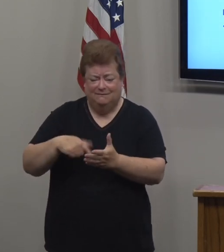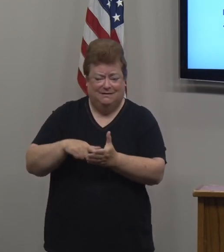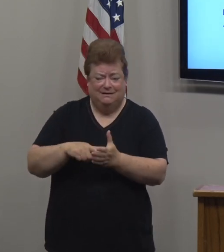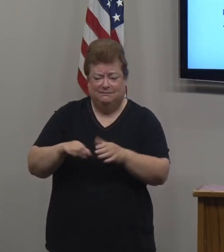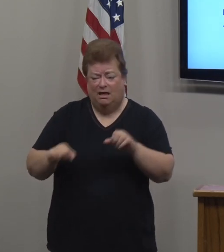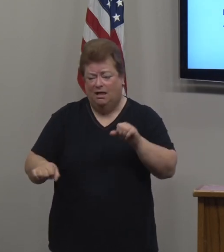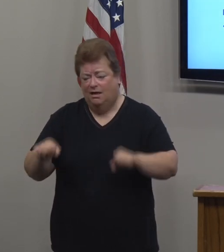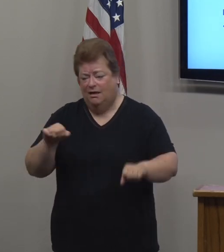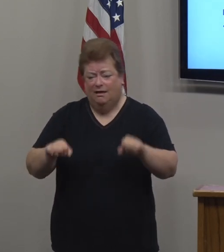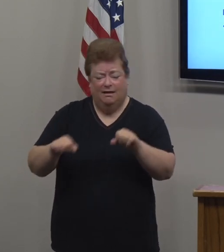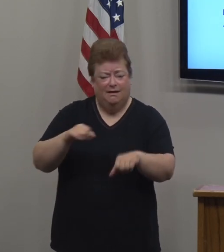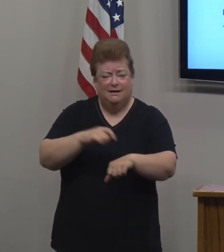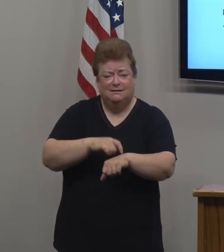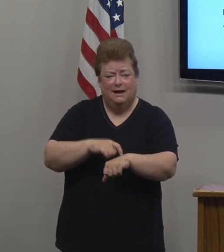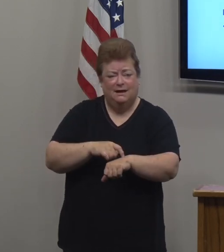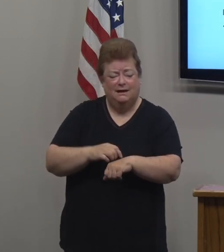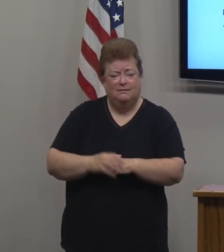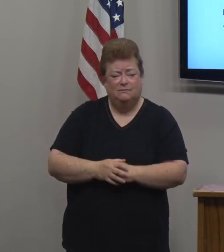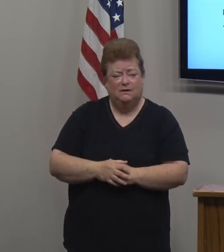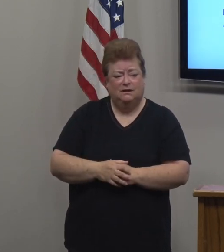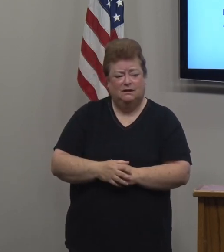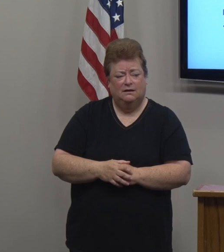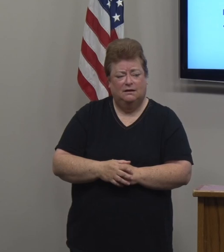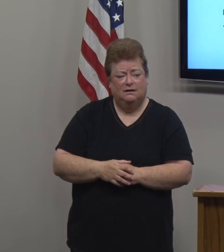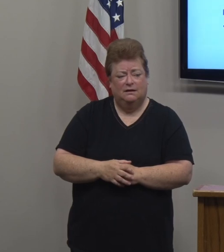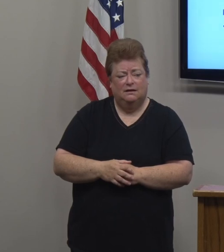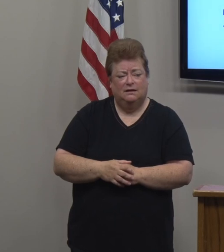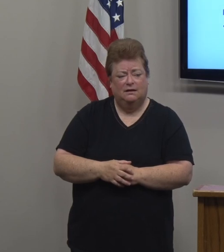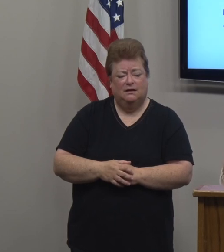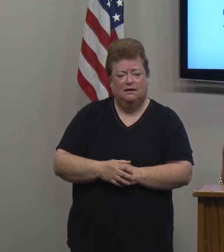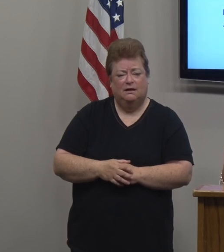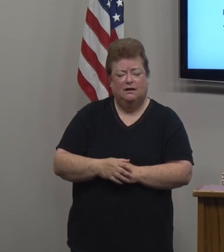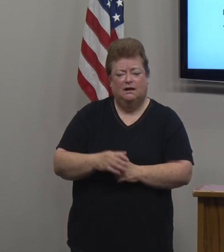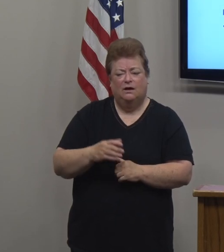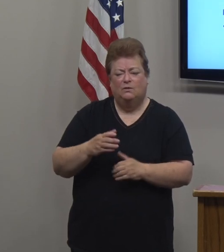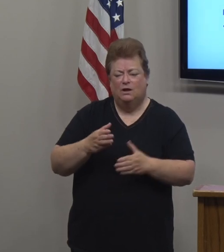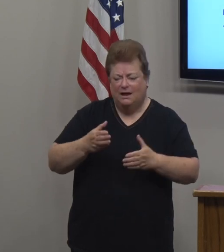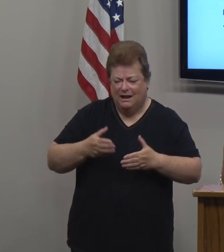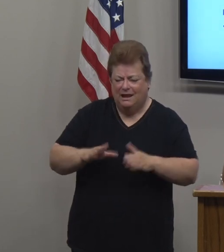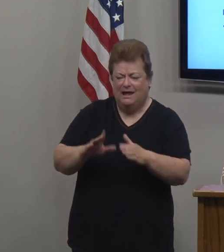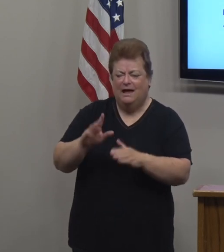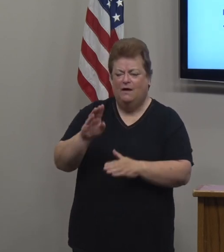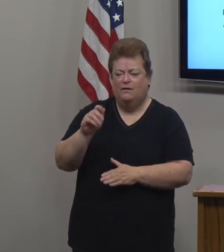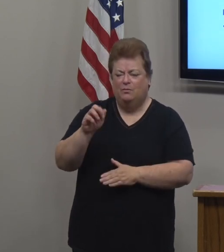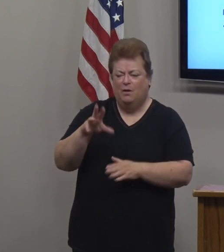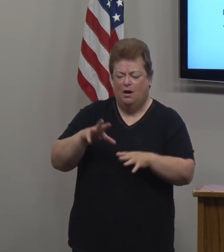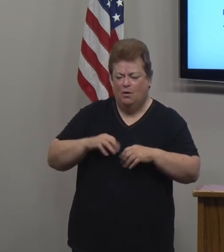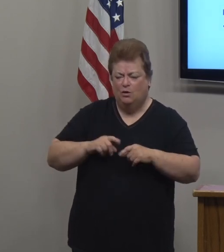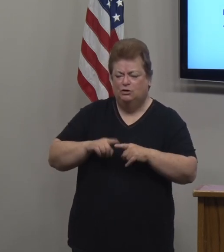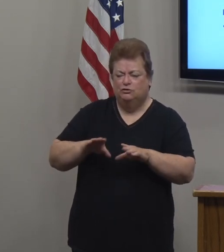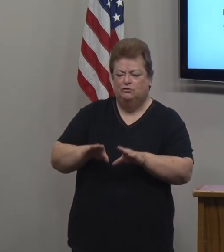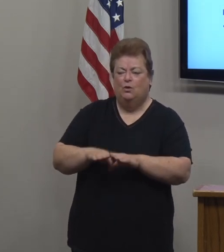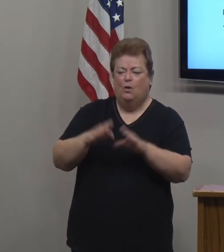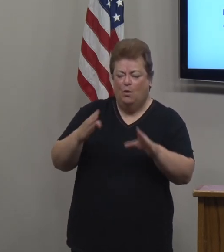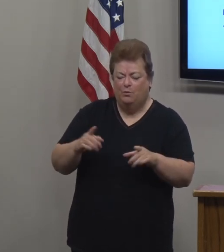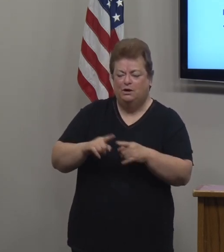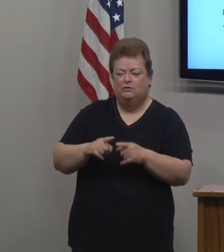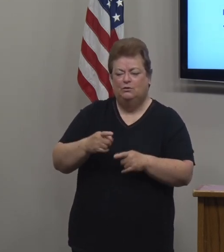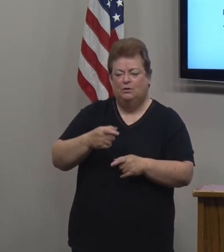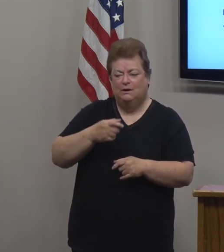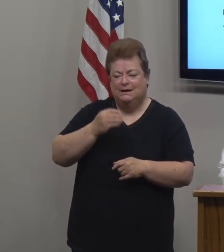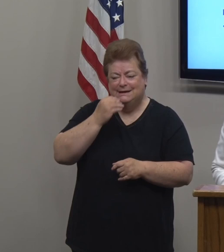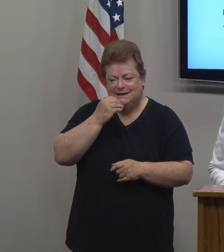this time, and that innovation is meant to allow bar owners to try to expand into their outdoor spaces